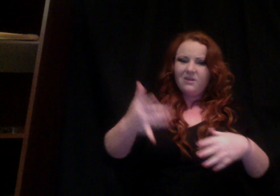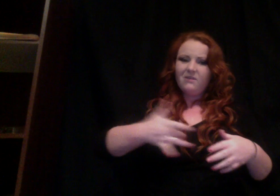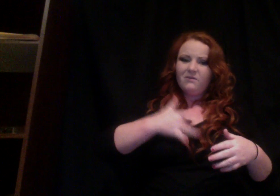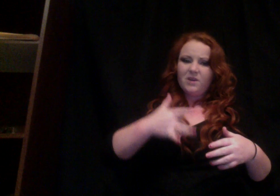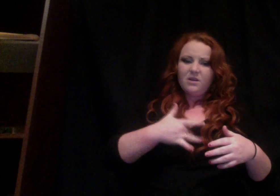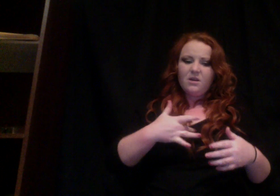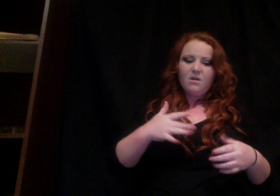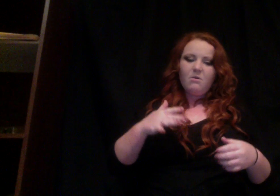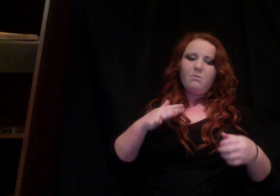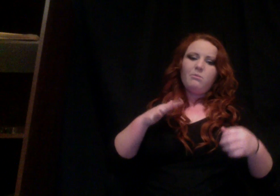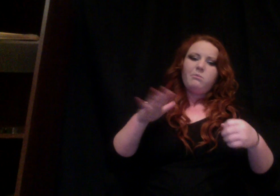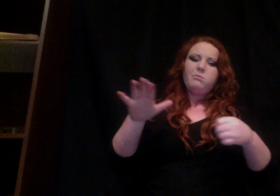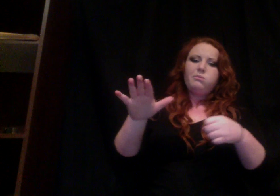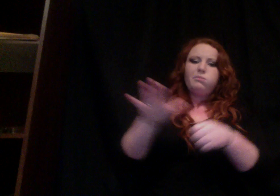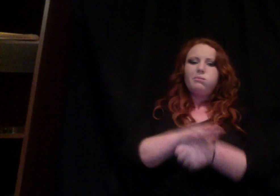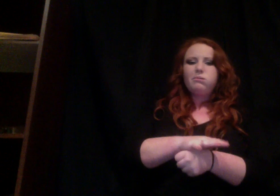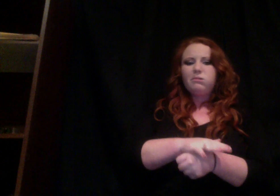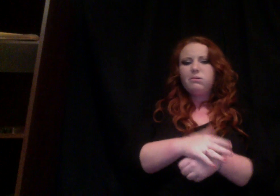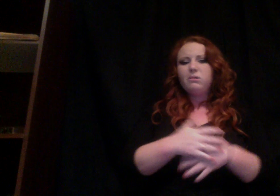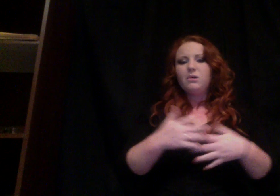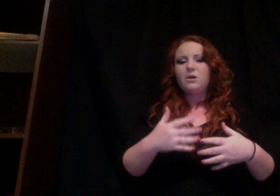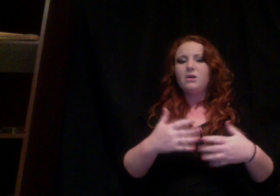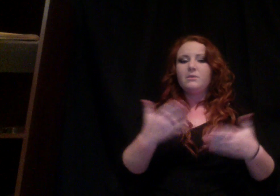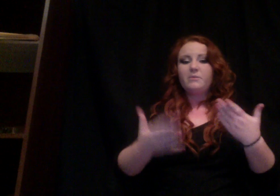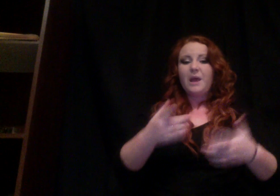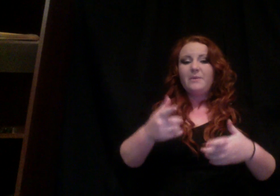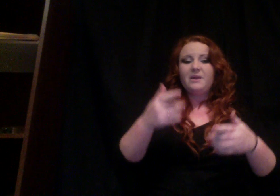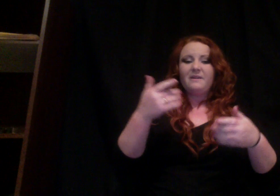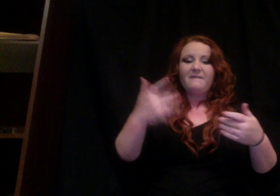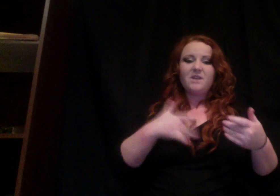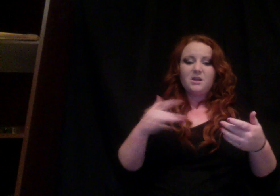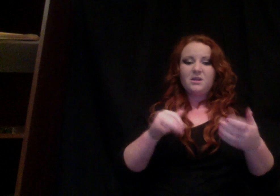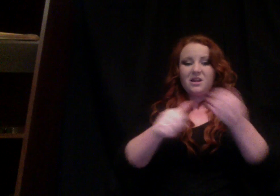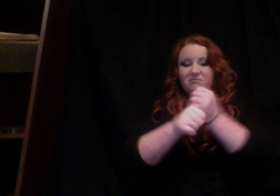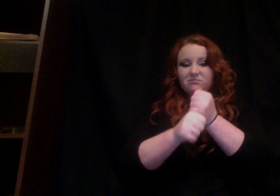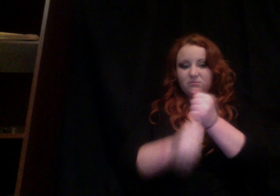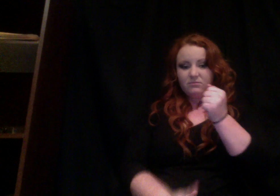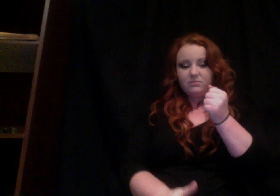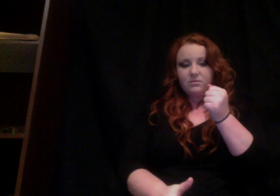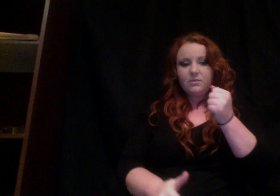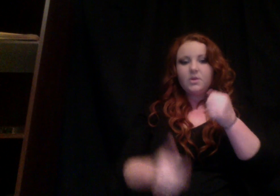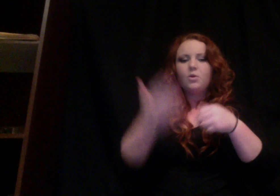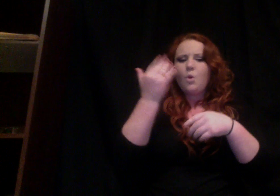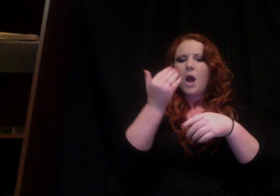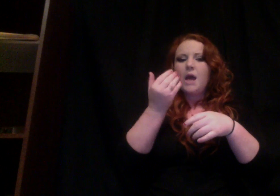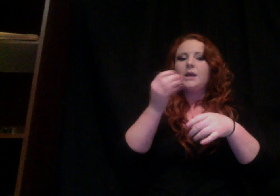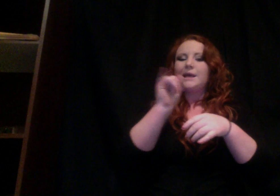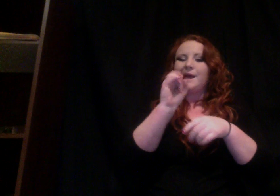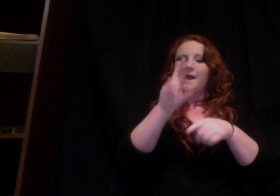fullness as if they're going to have a bowel movement. This is from the air that the doctor is putting in. He needs air to